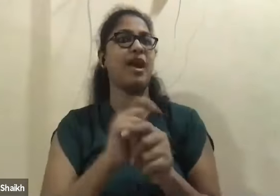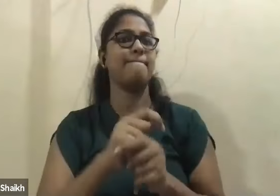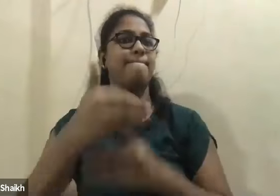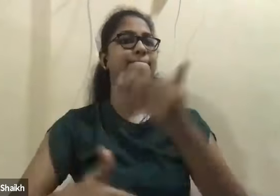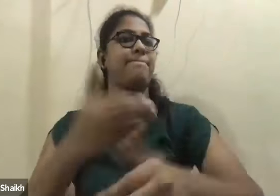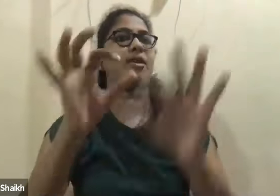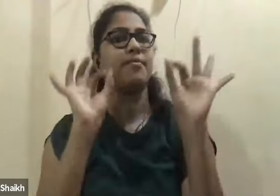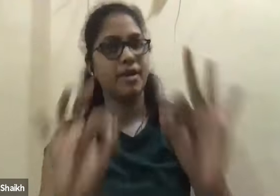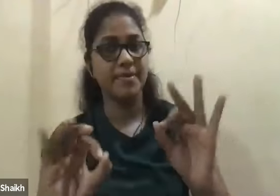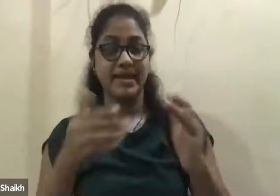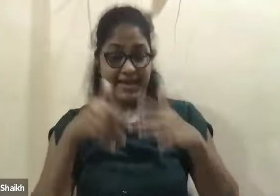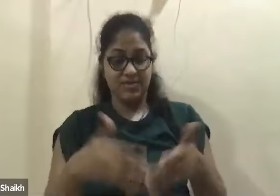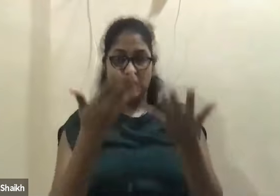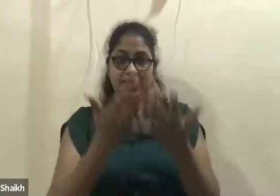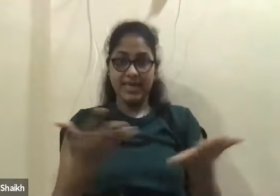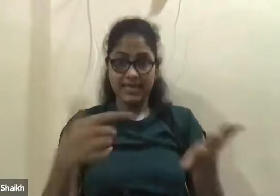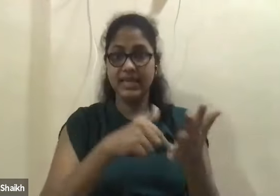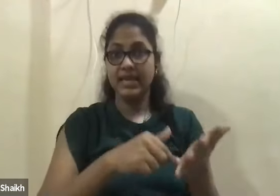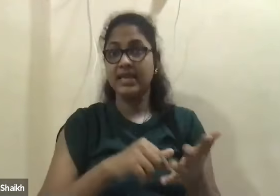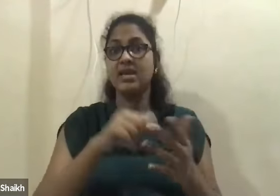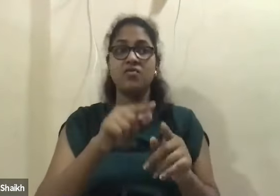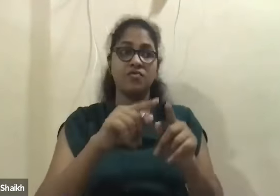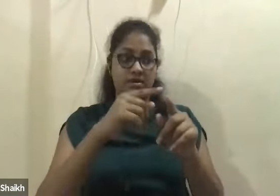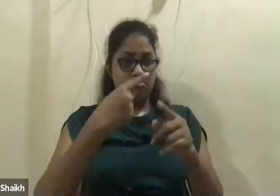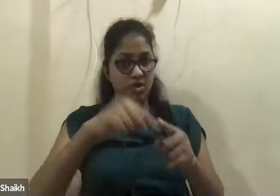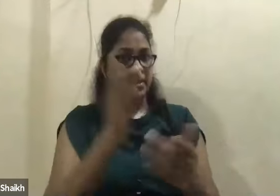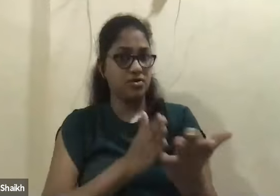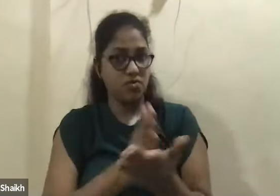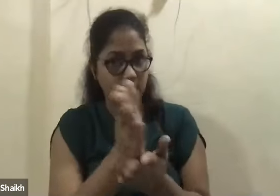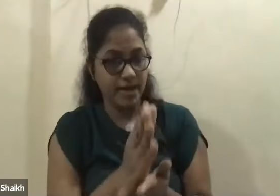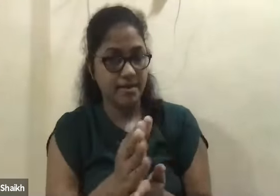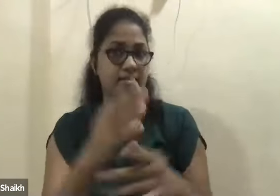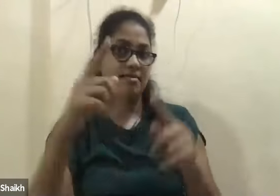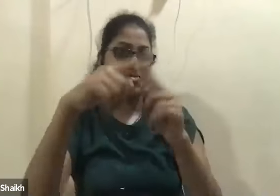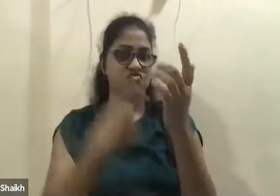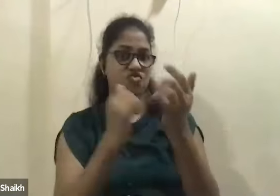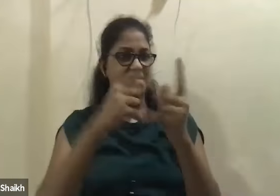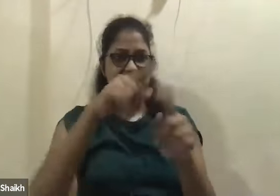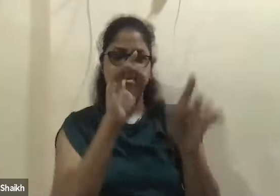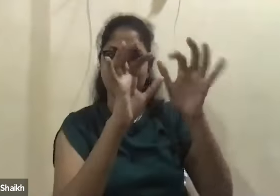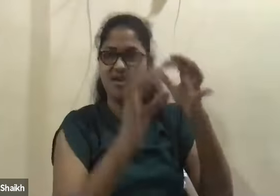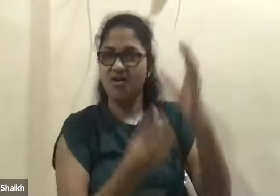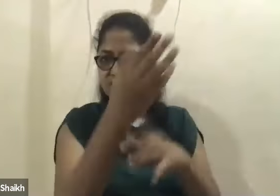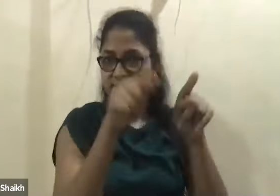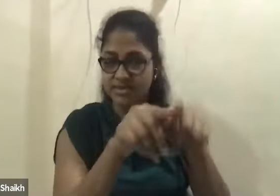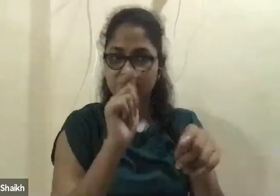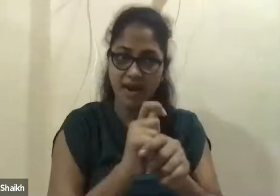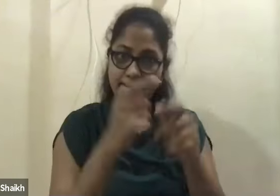will divest either in the same trust or directly, whatever way it can work. It